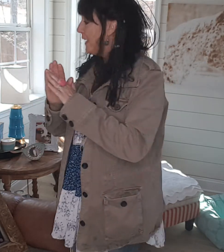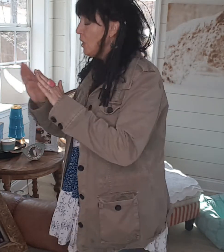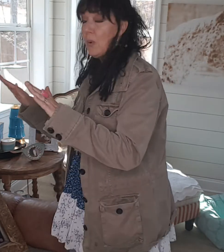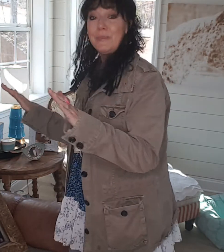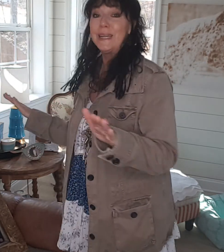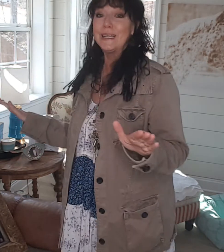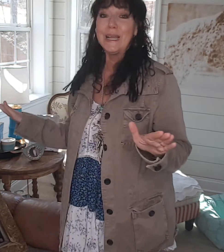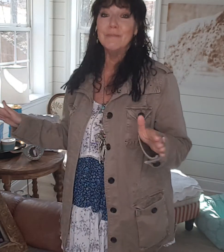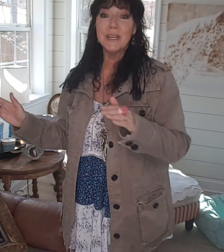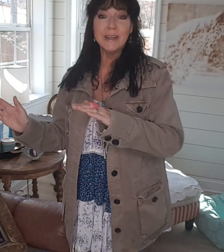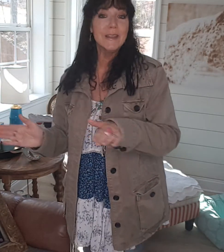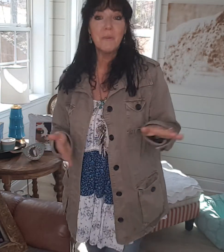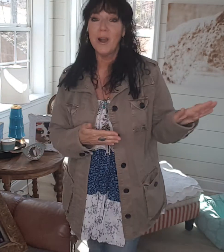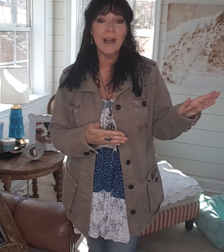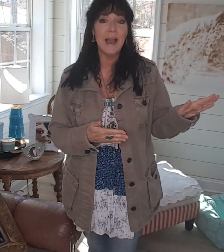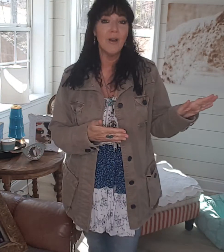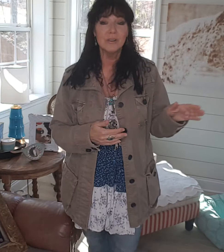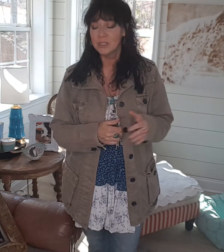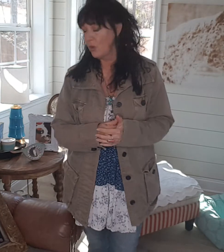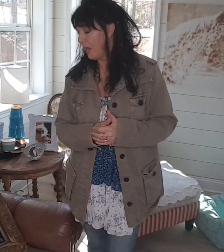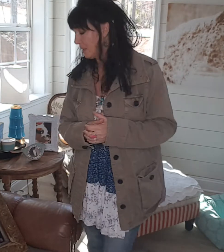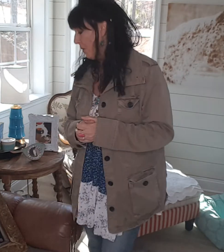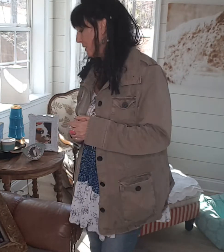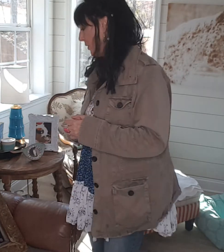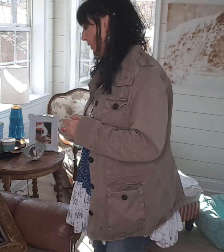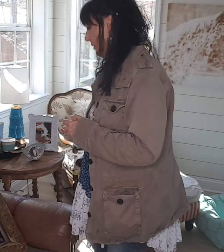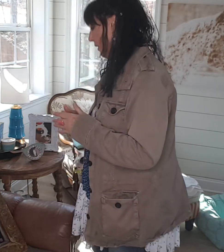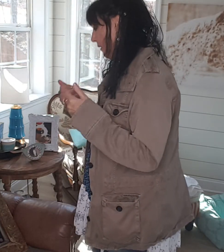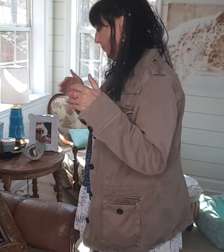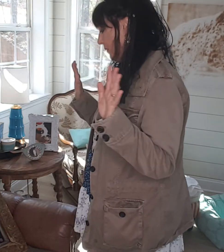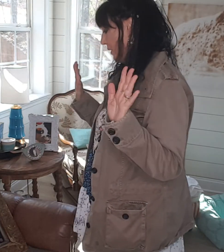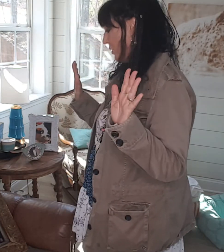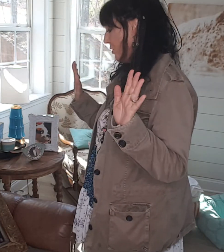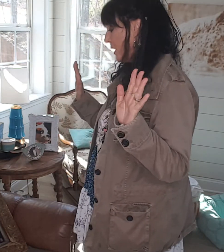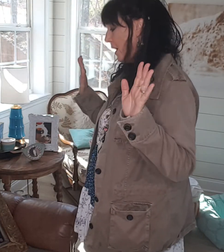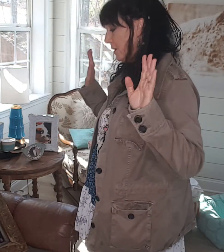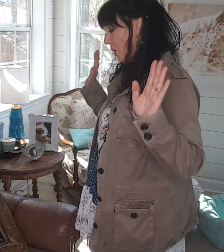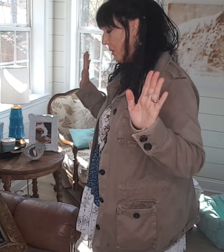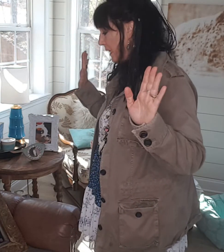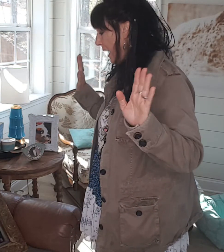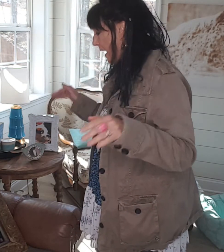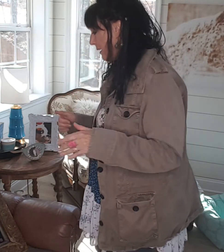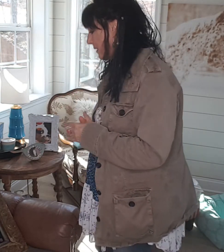know immediately I'm done and they walk out. So that's always a good, you're done, go relax.